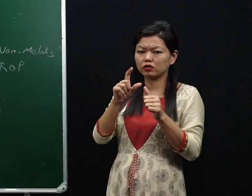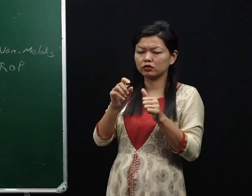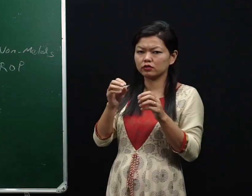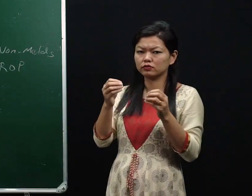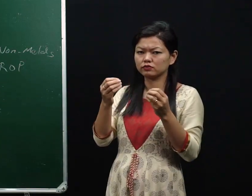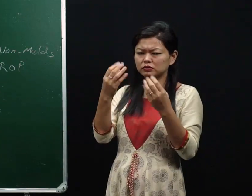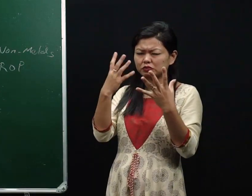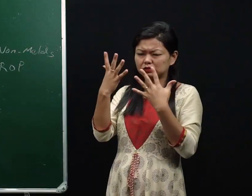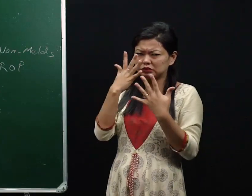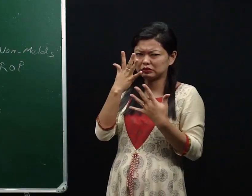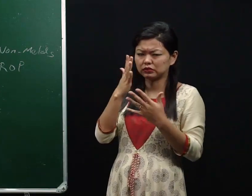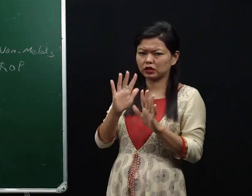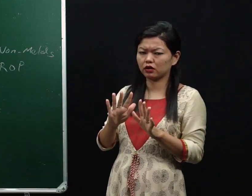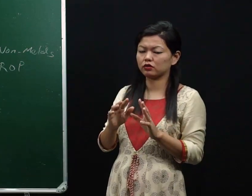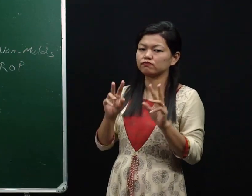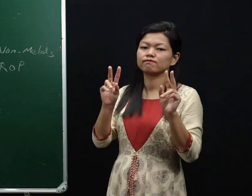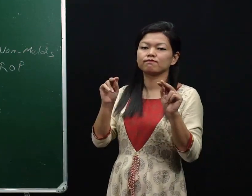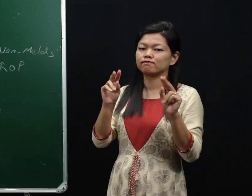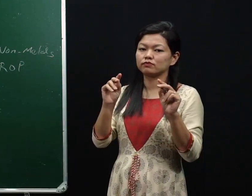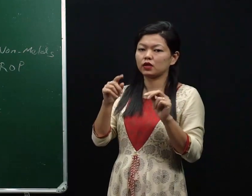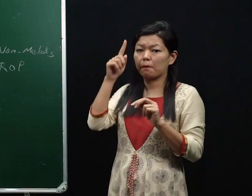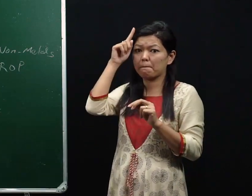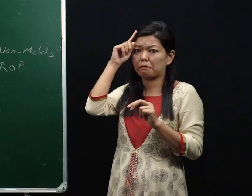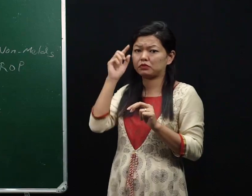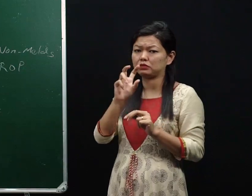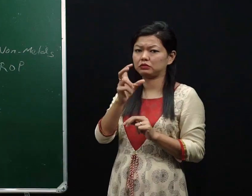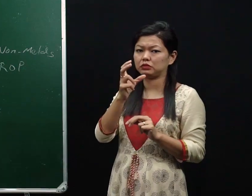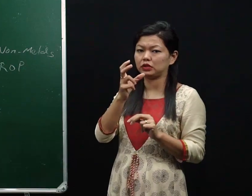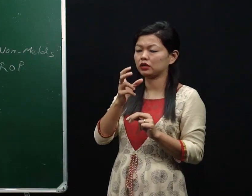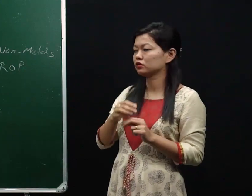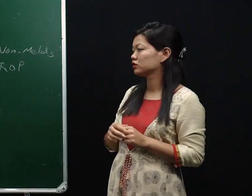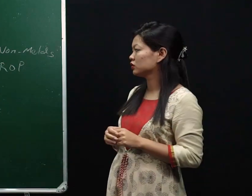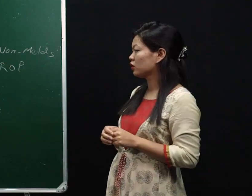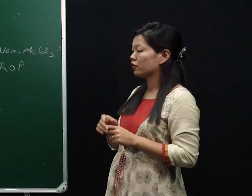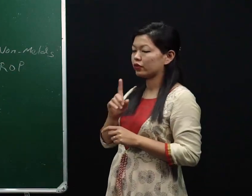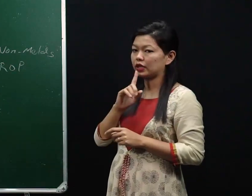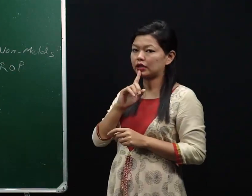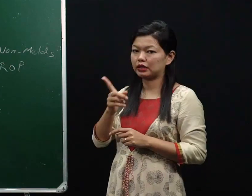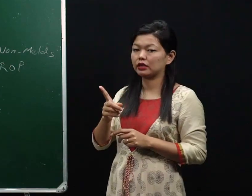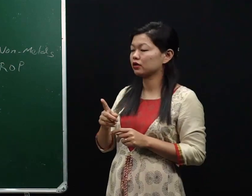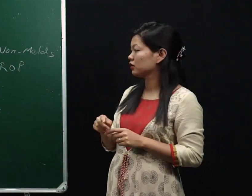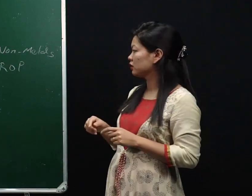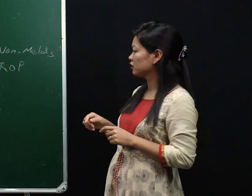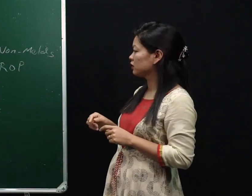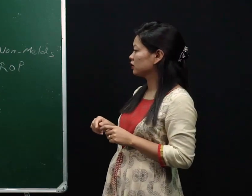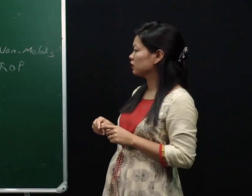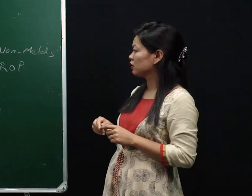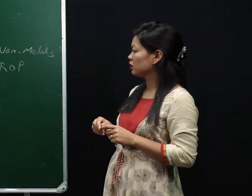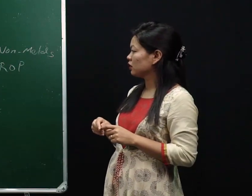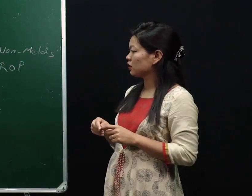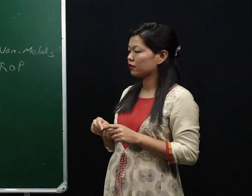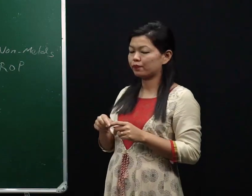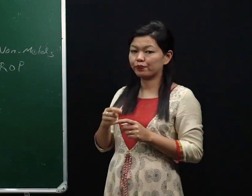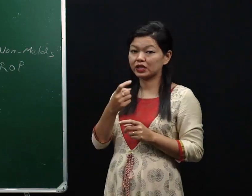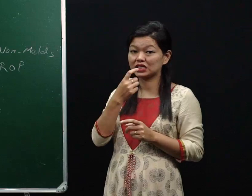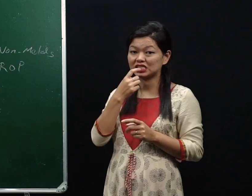here, true appearance, we can make conclusion that metals are lustrous and coal, that is a